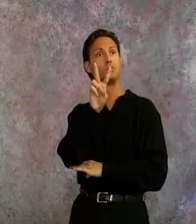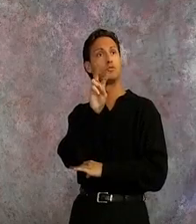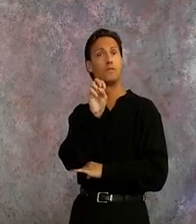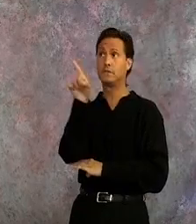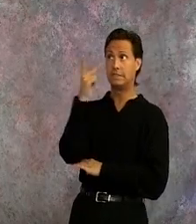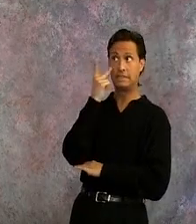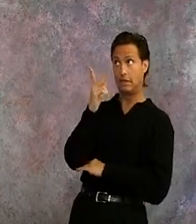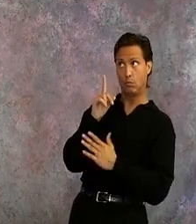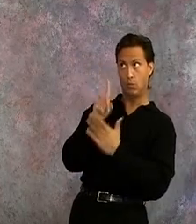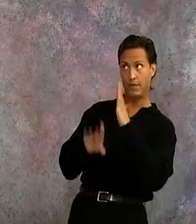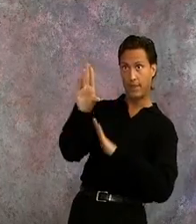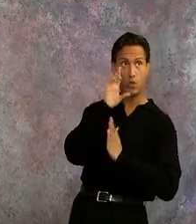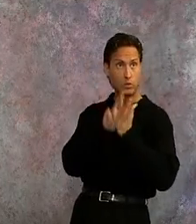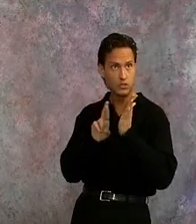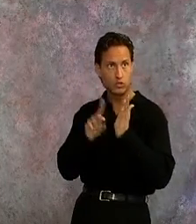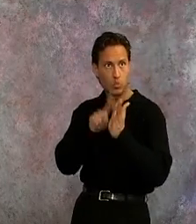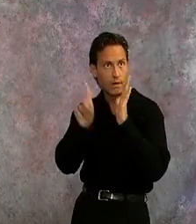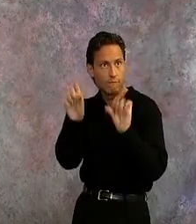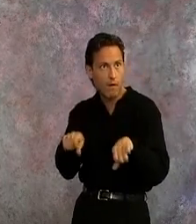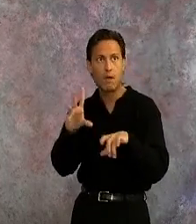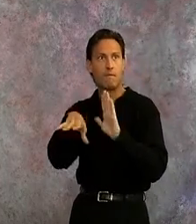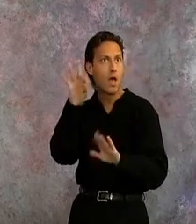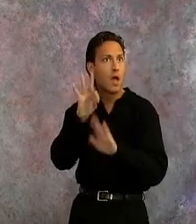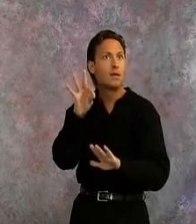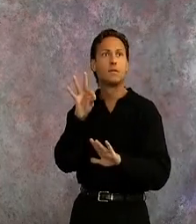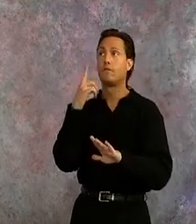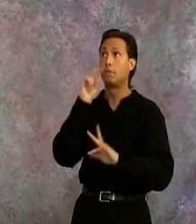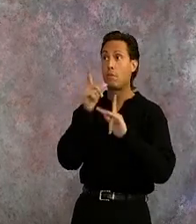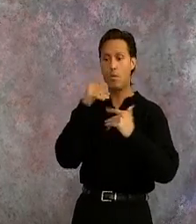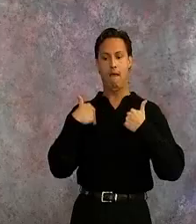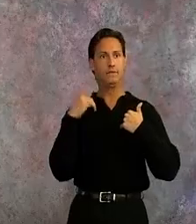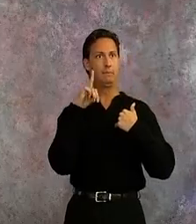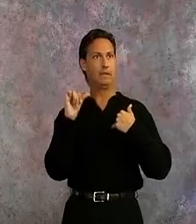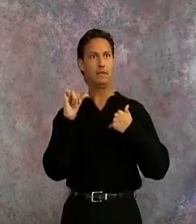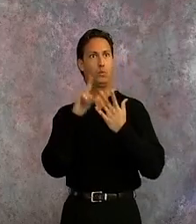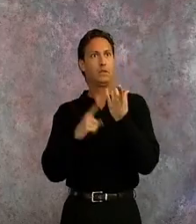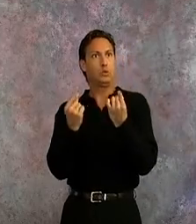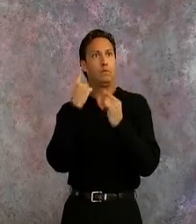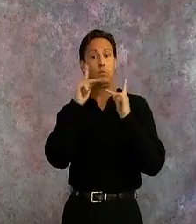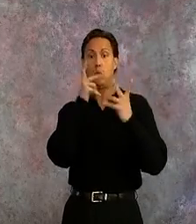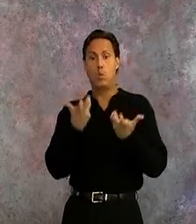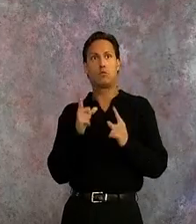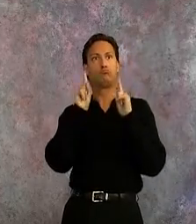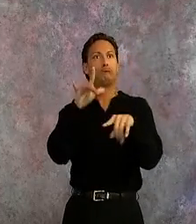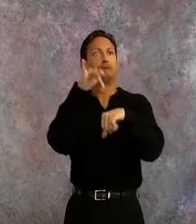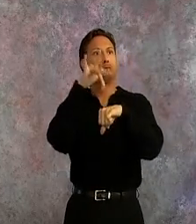kind of research and information that they have available on including people with disabilities on trips in the Boundary Waters, and a variety of